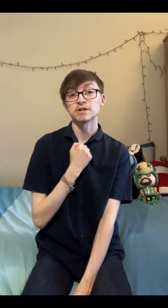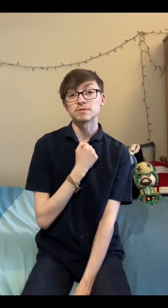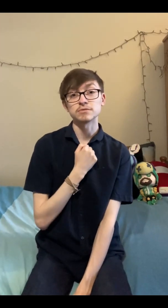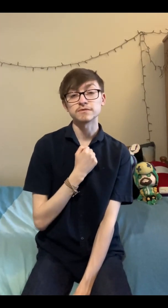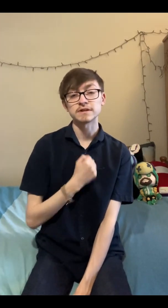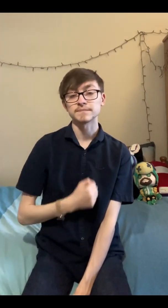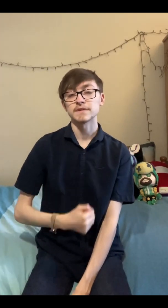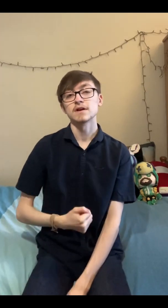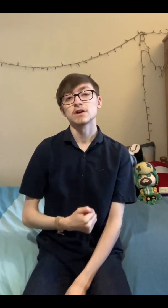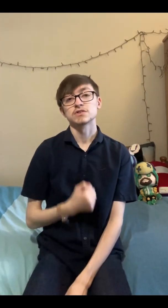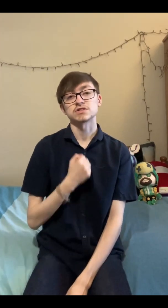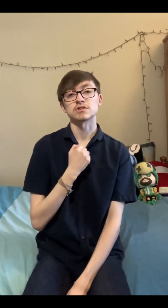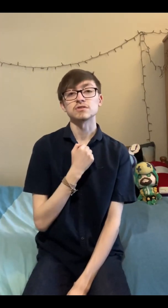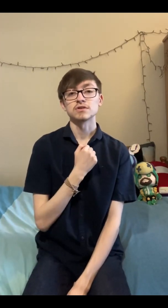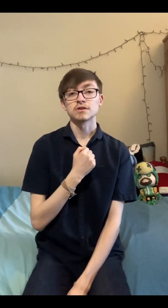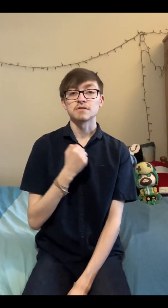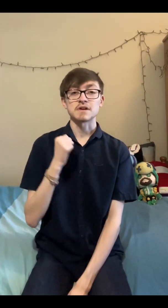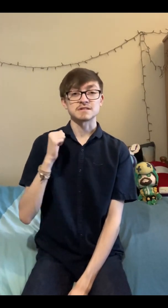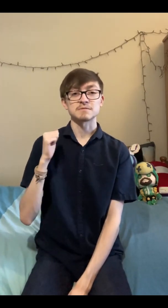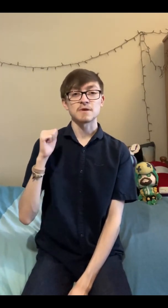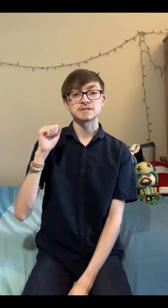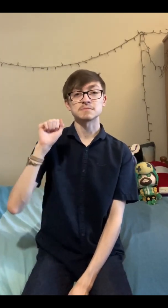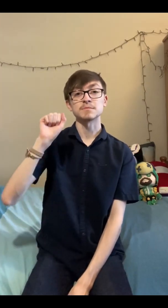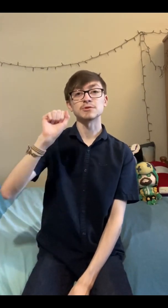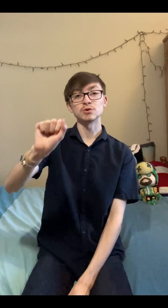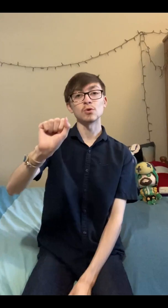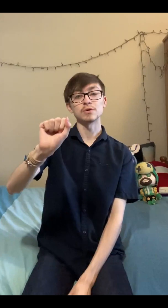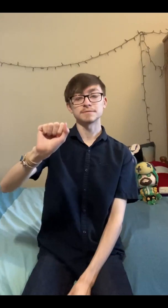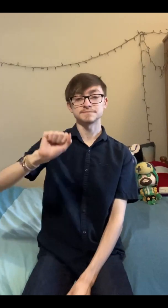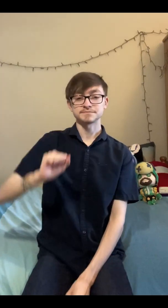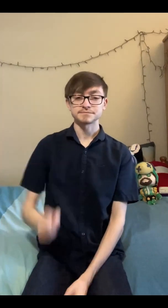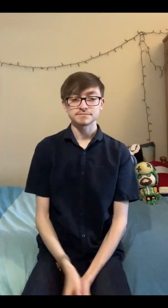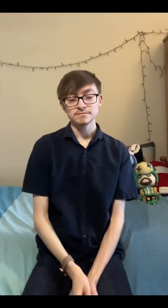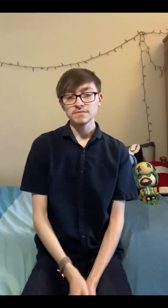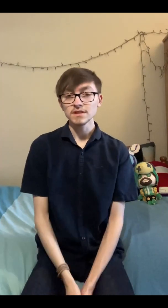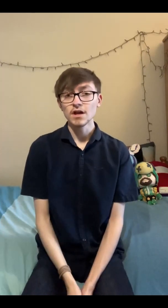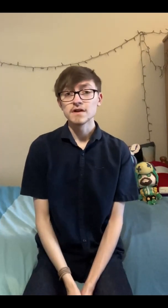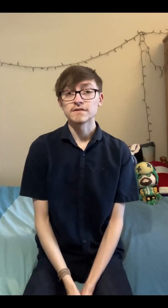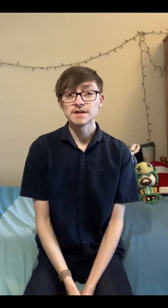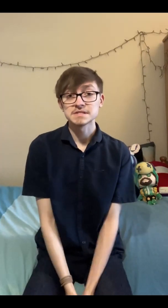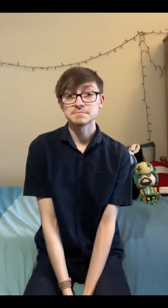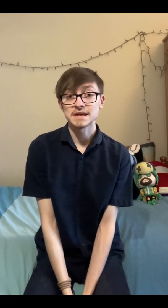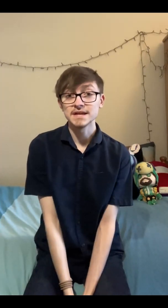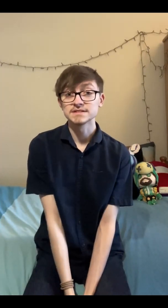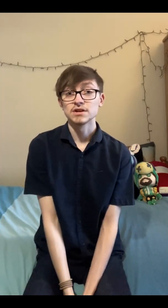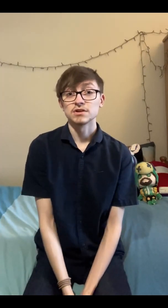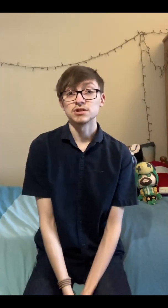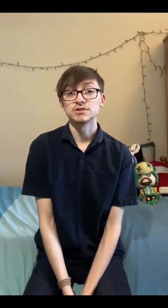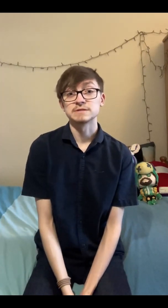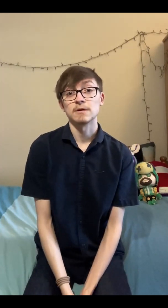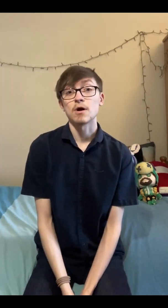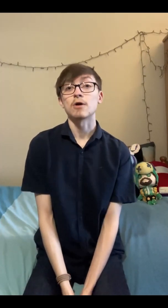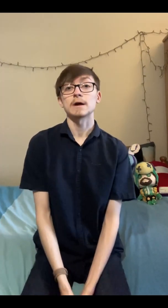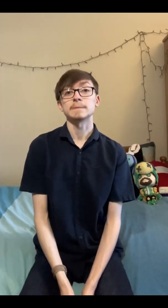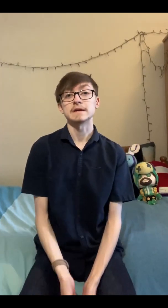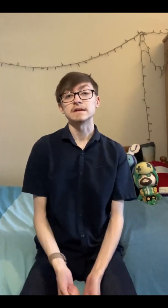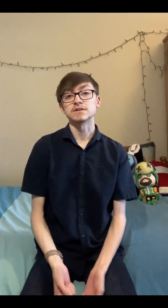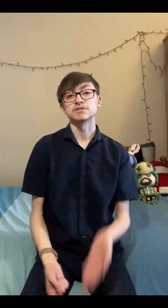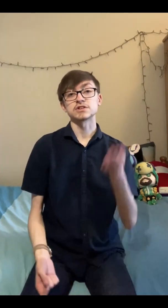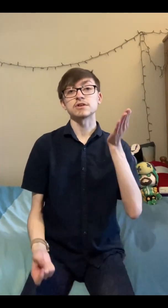don't move it. So that's a way to remember your. For rest in peace, you just spell R-I-P. So that